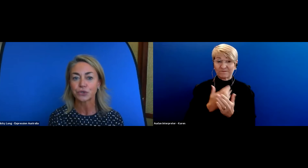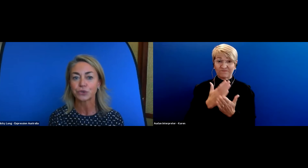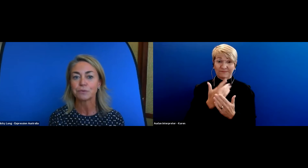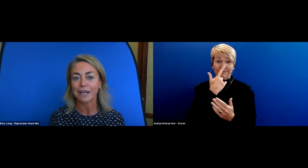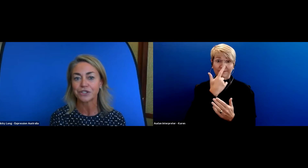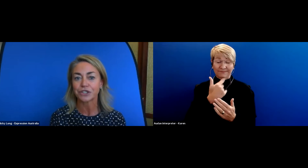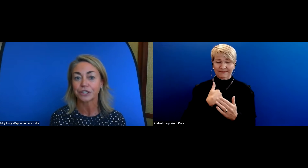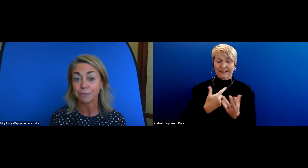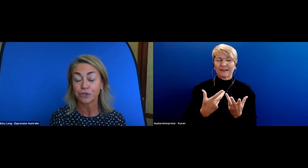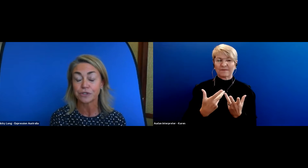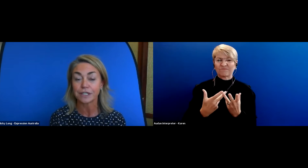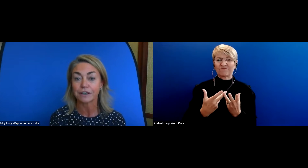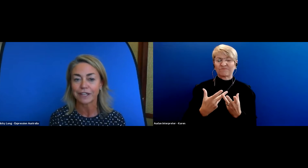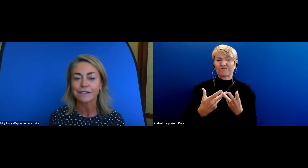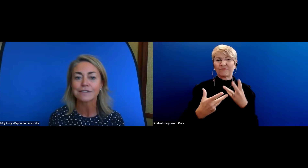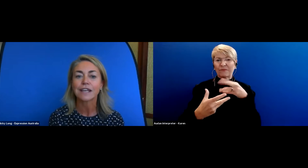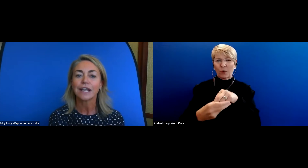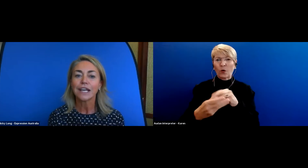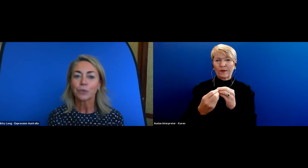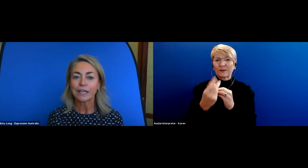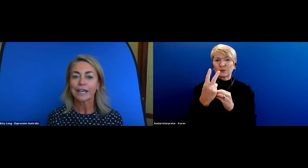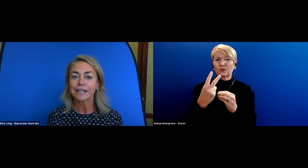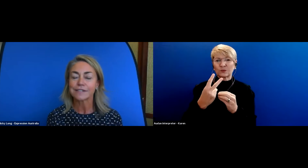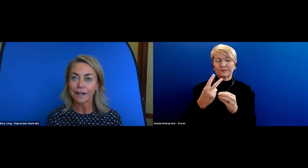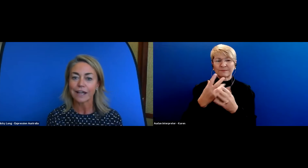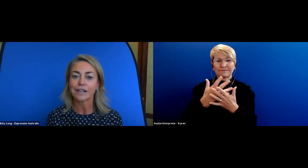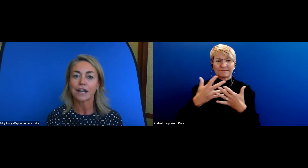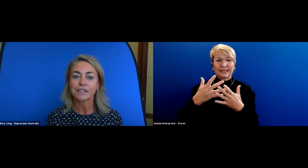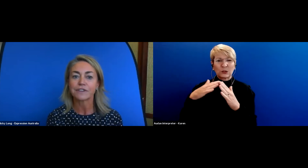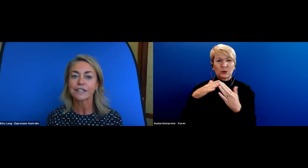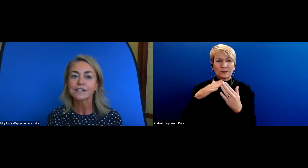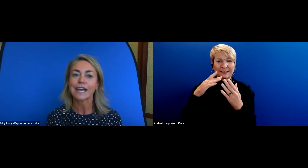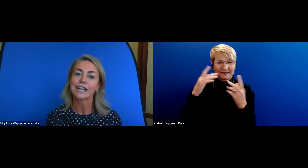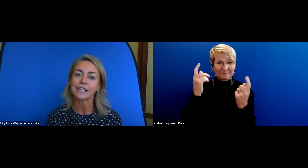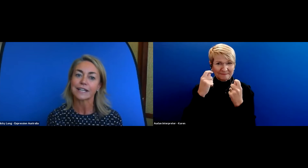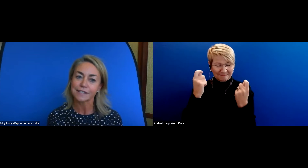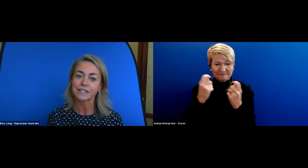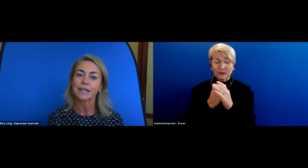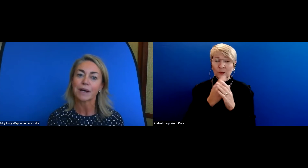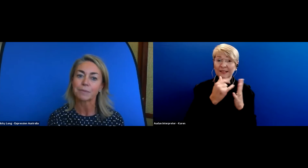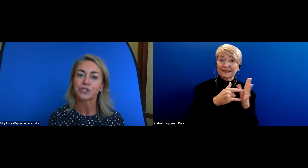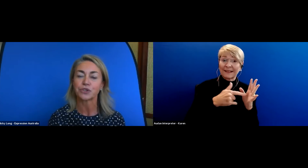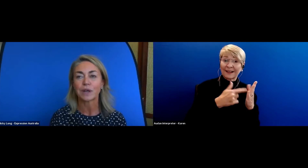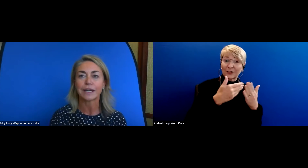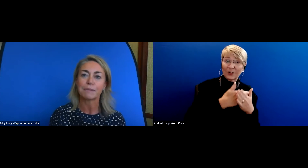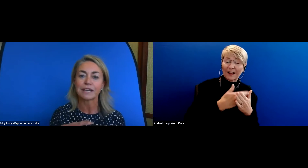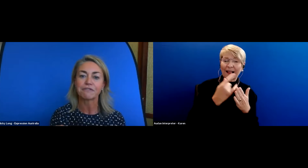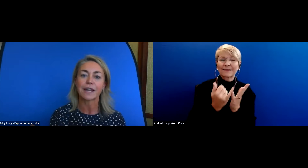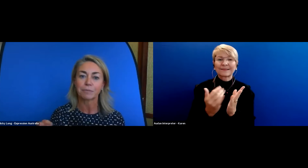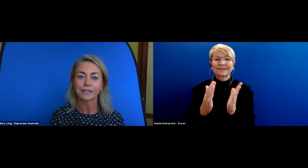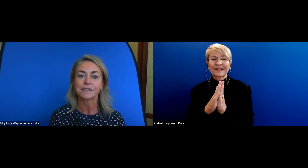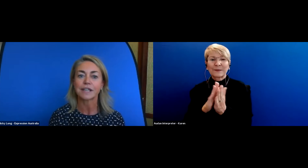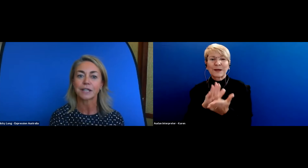join two major community events. We had a Saturday night event and a Sunday barbecue where